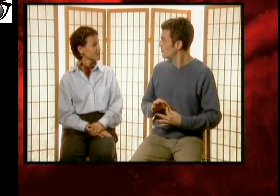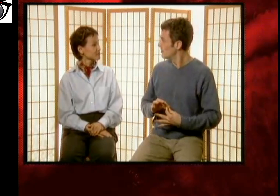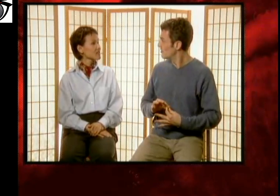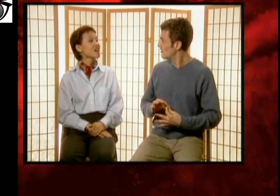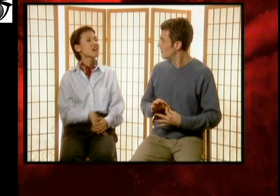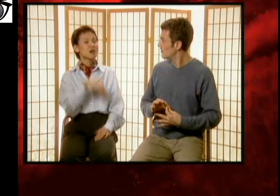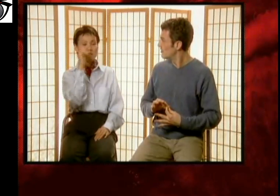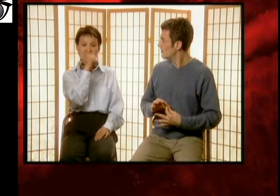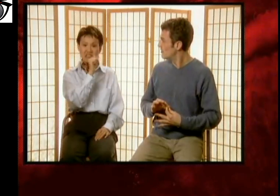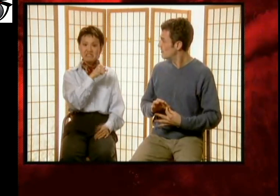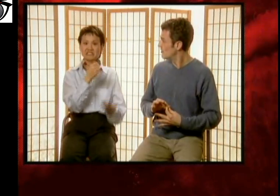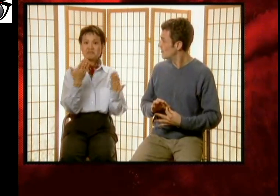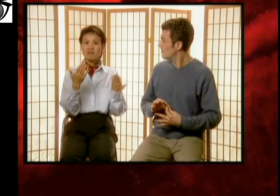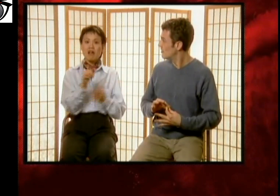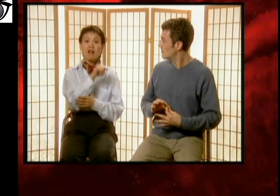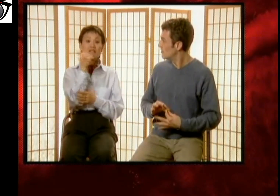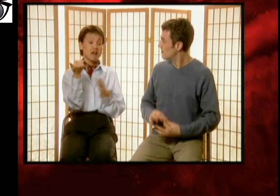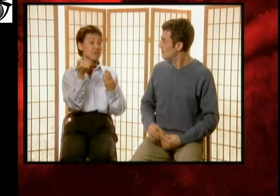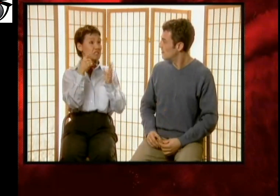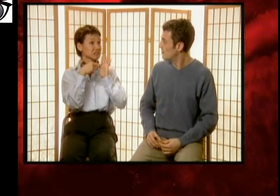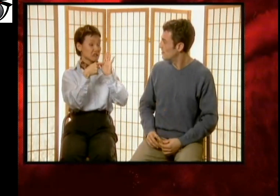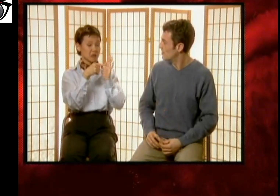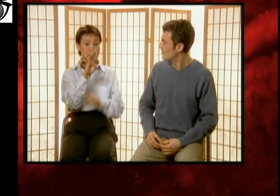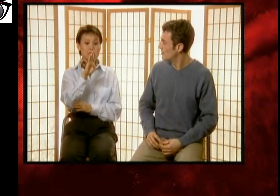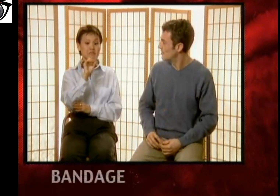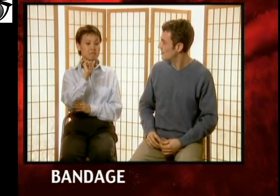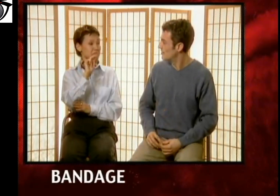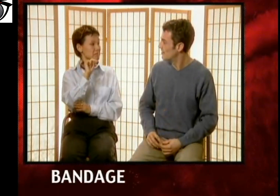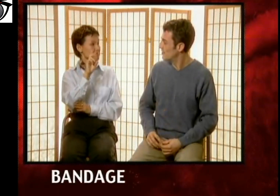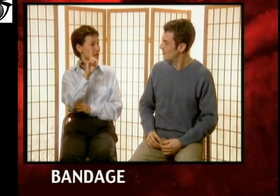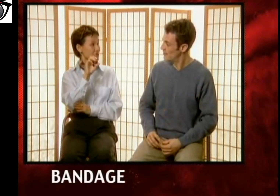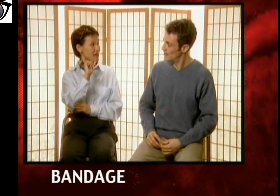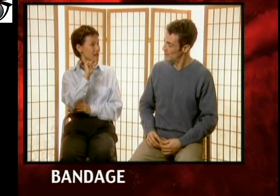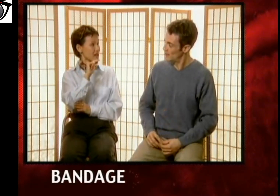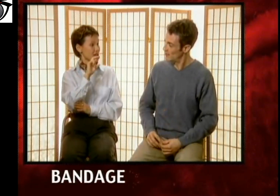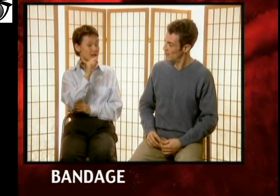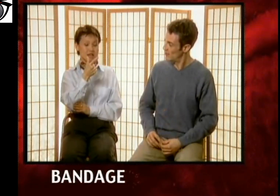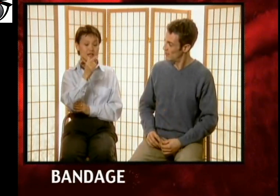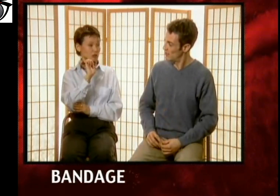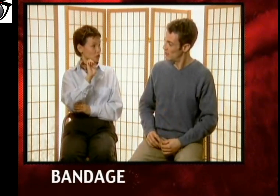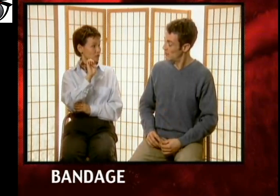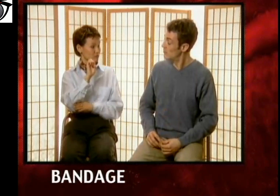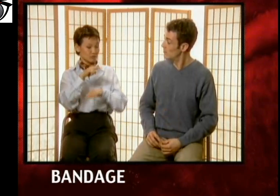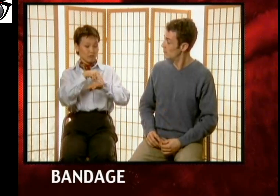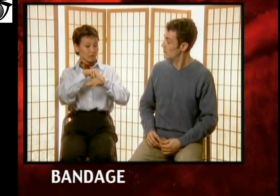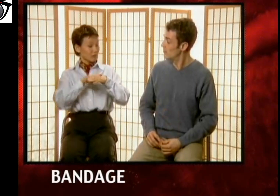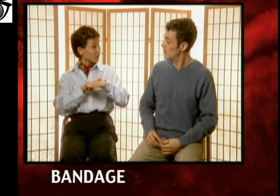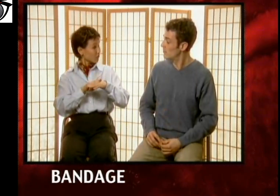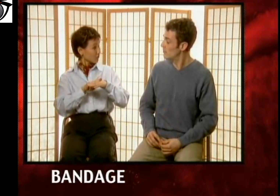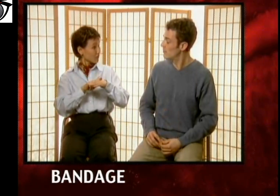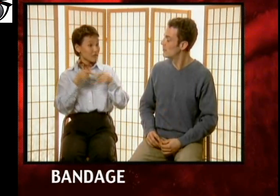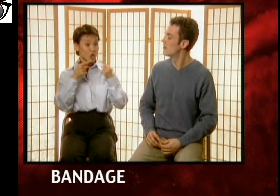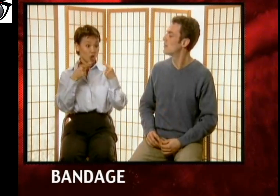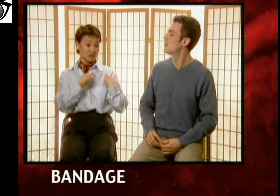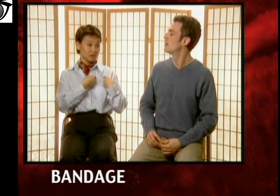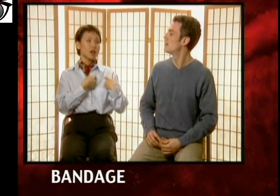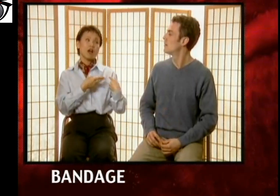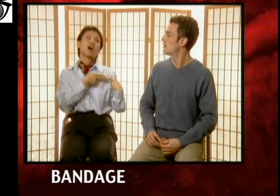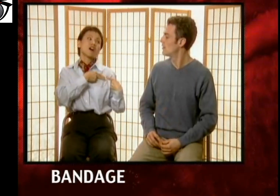locational? Well, yes, you can place a bandage wherever you need